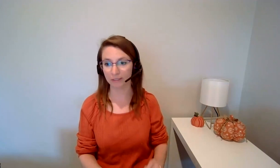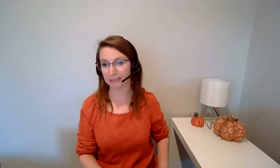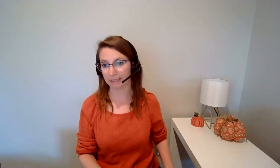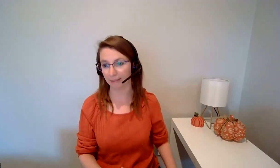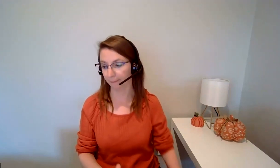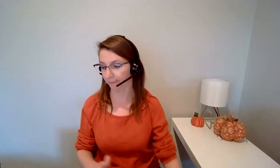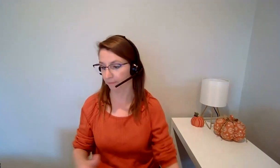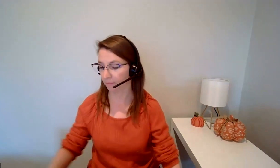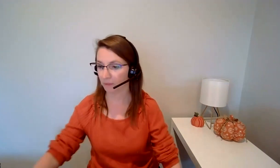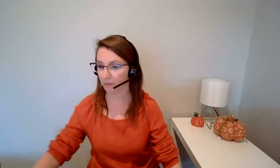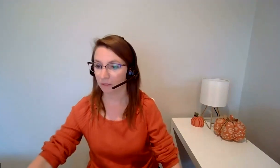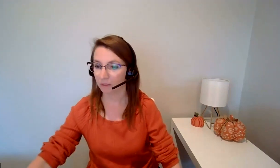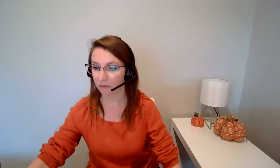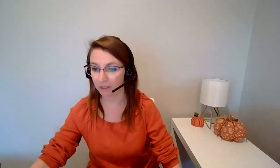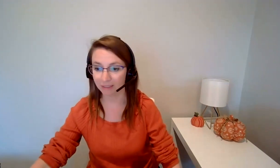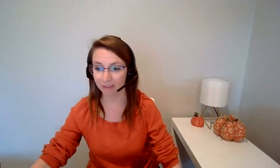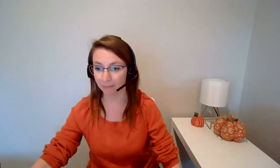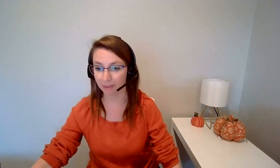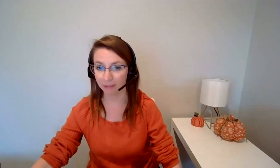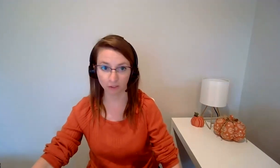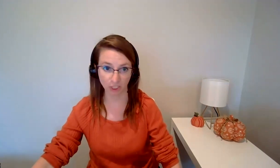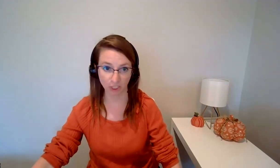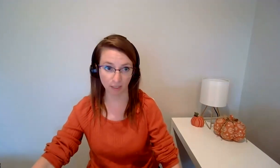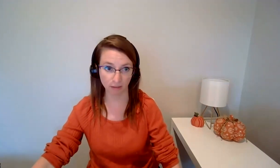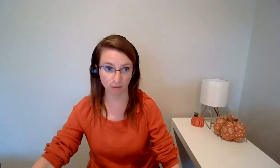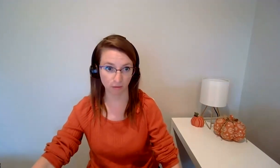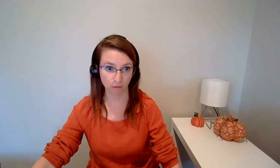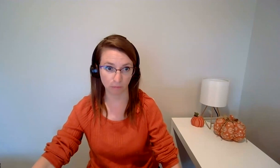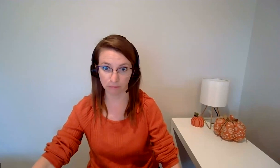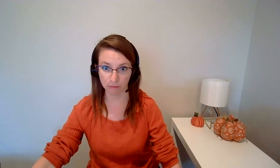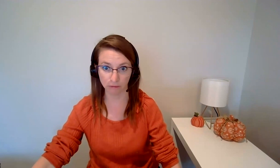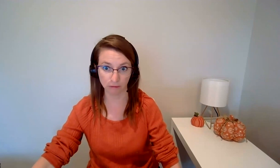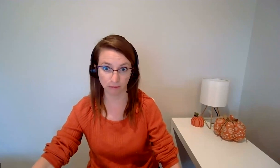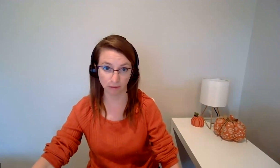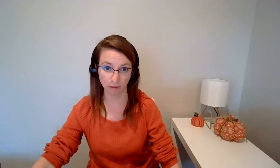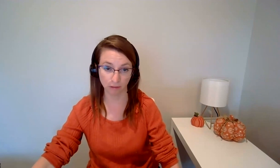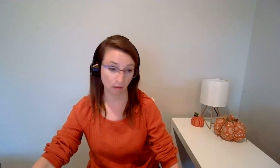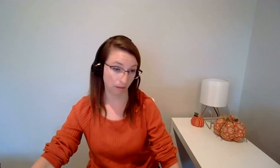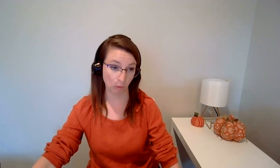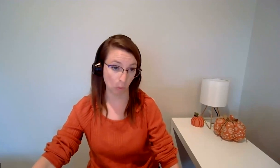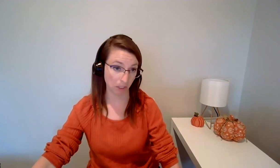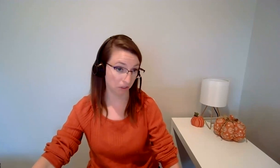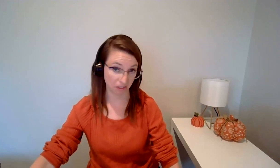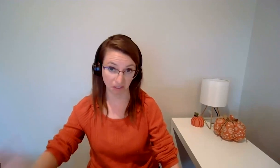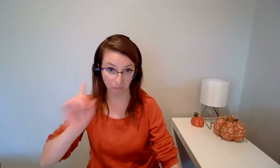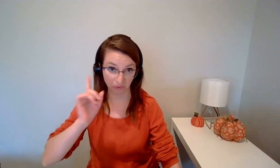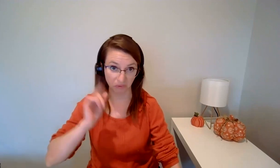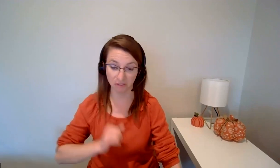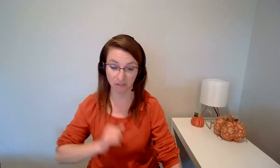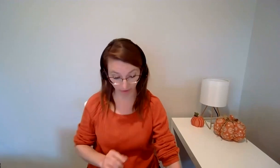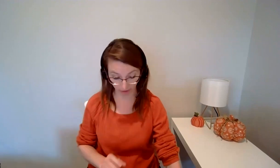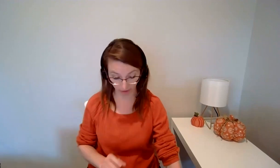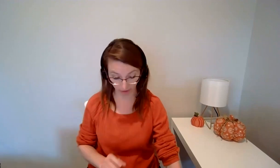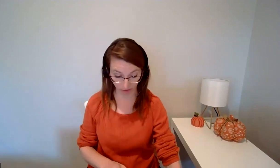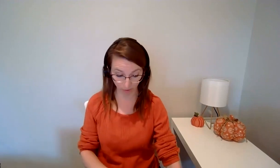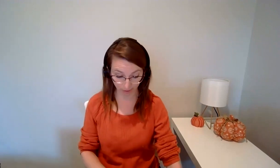translate them. So you can type it in the chat, or if you want, you can unmute yourself and just voice